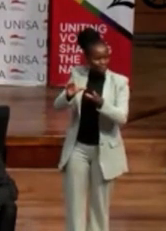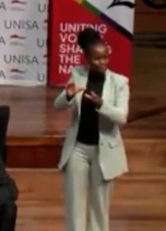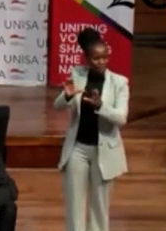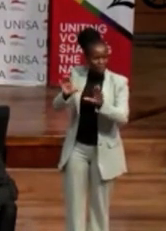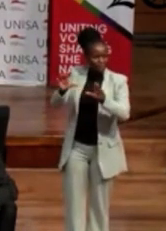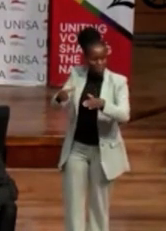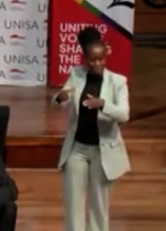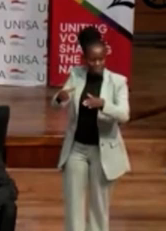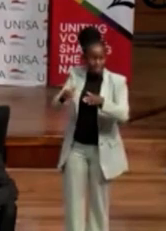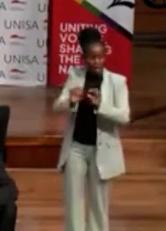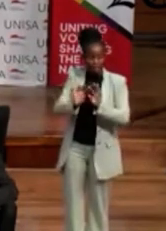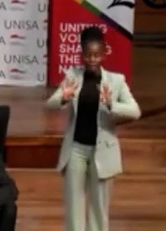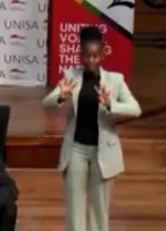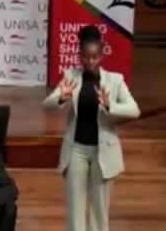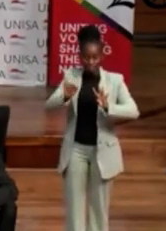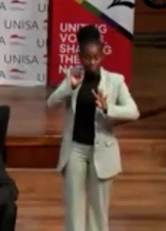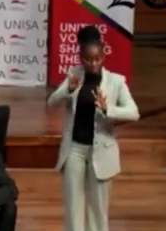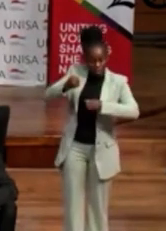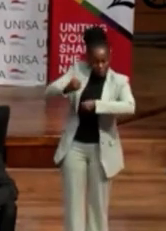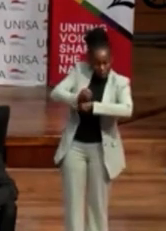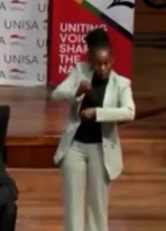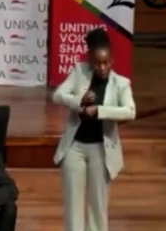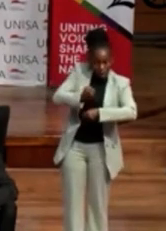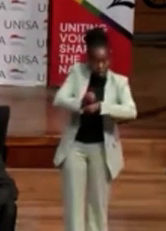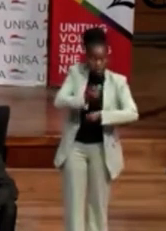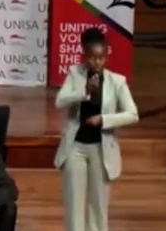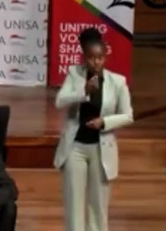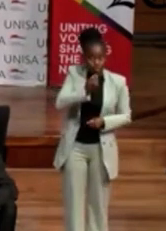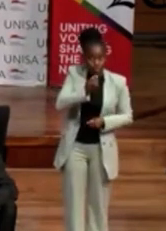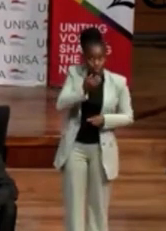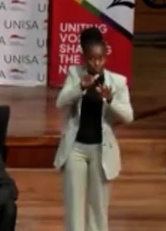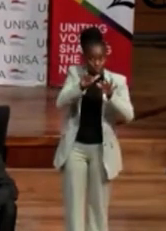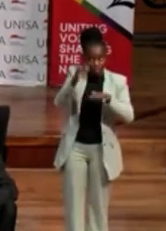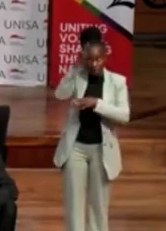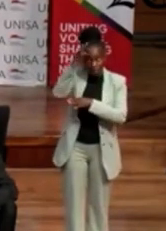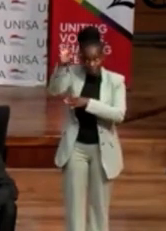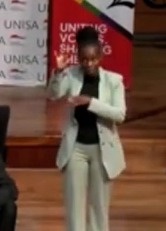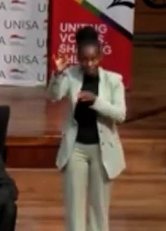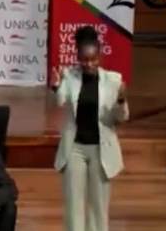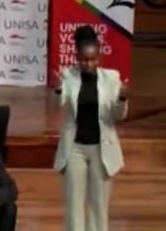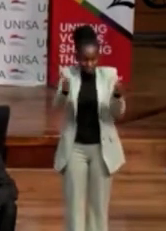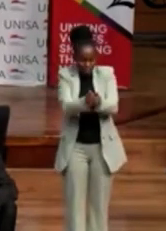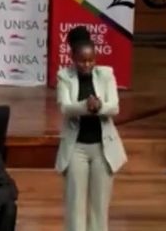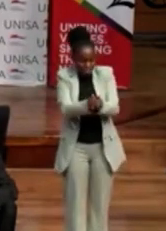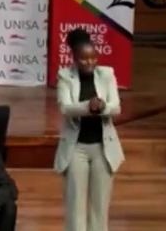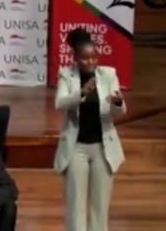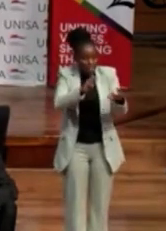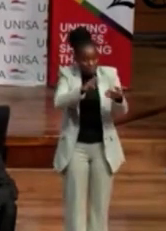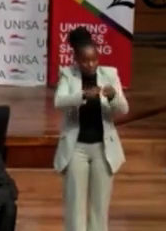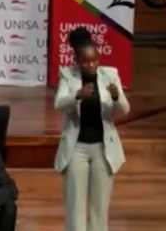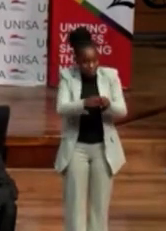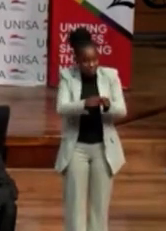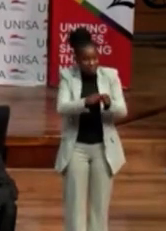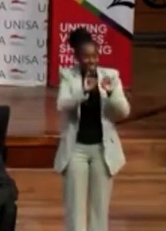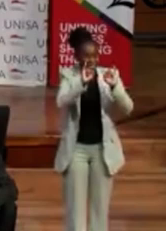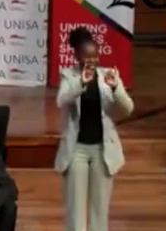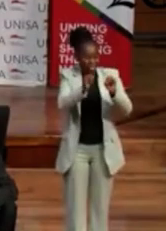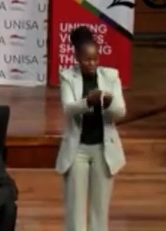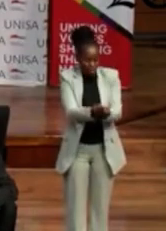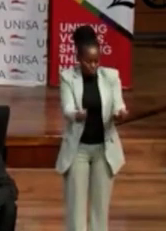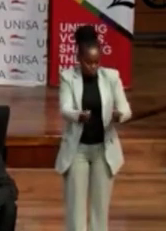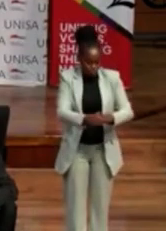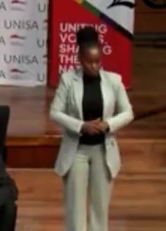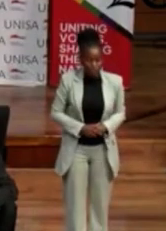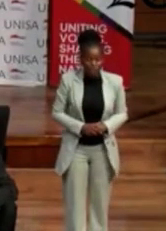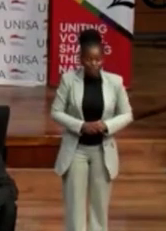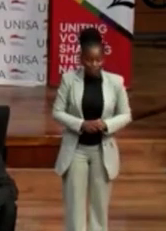group that worked with the government and peoples of Kenya to resolve their problem. And that also led to